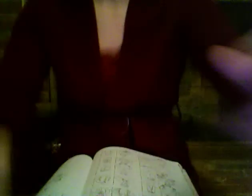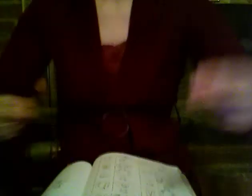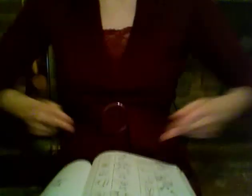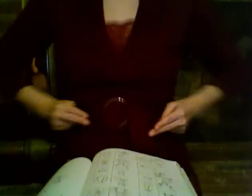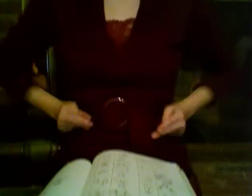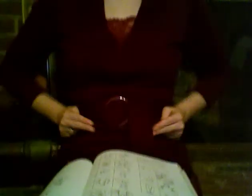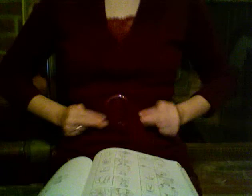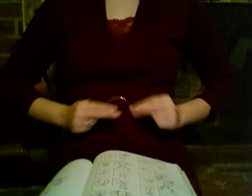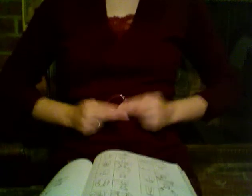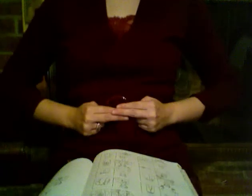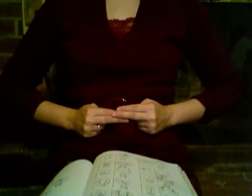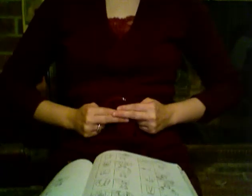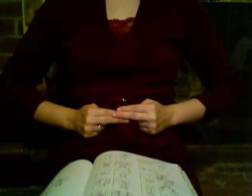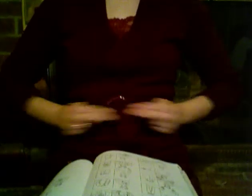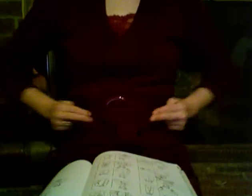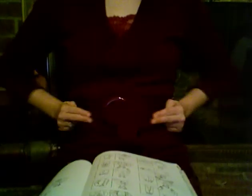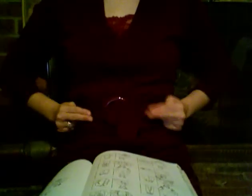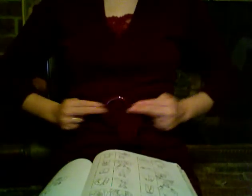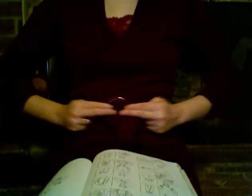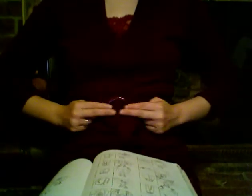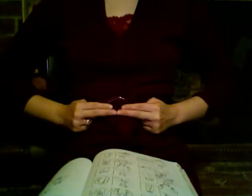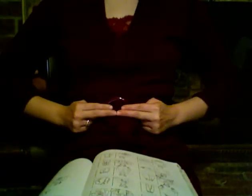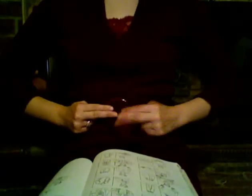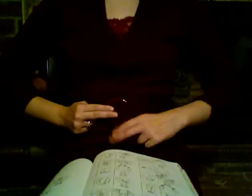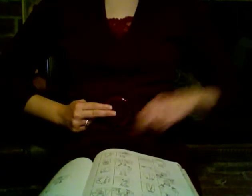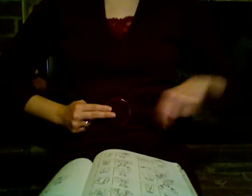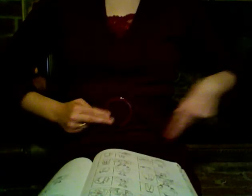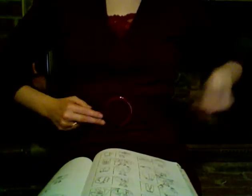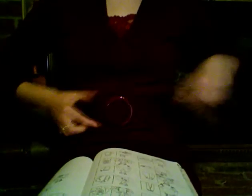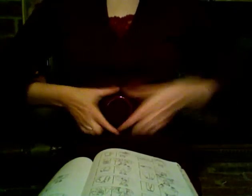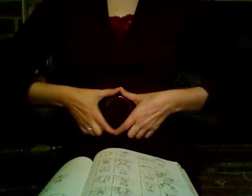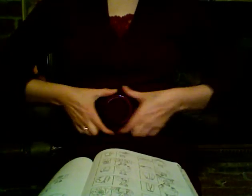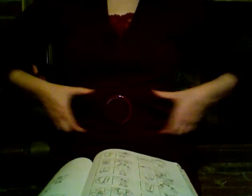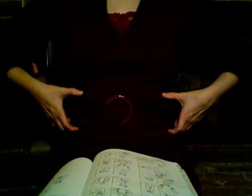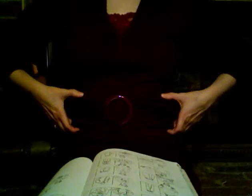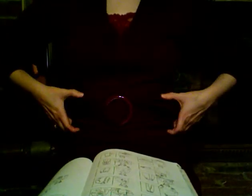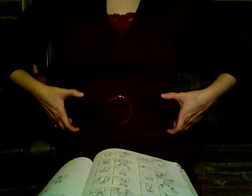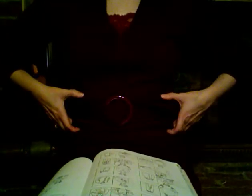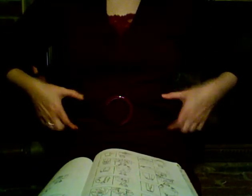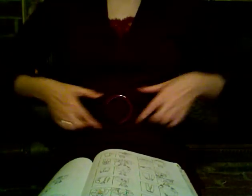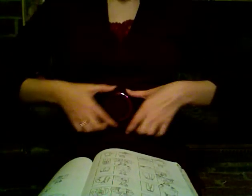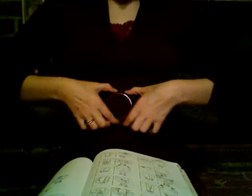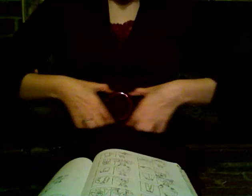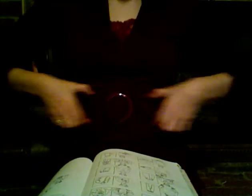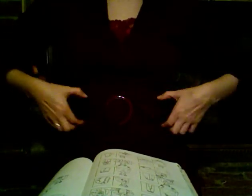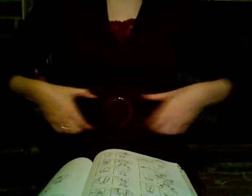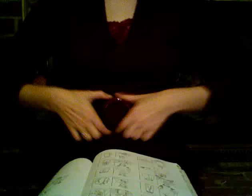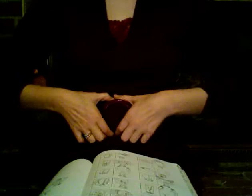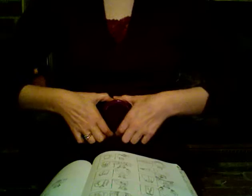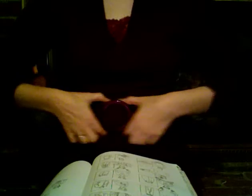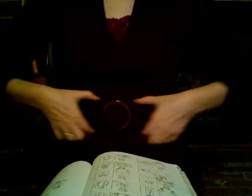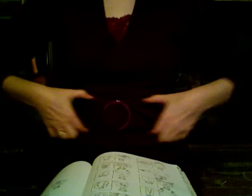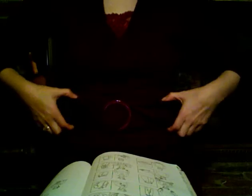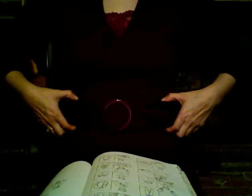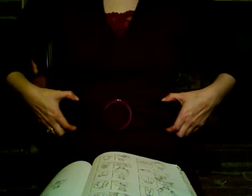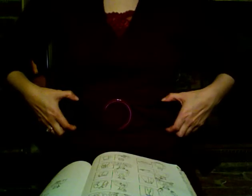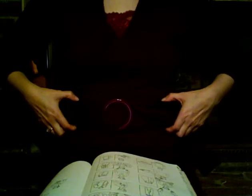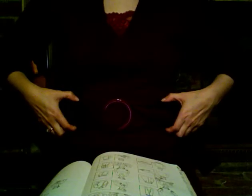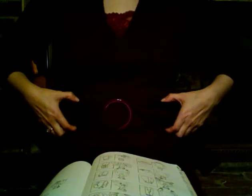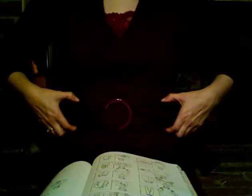again. So here's our belt. Here's our generic for belt. Again, if it's a wide belt, like what I'm wearing, which you probably can't see very well, this is more